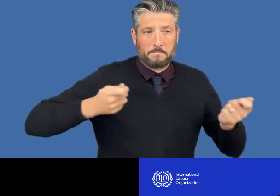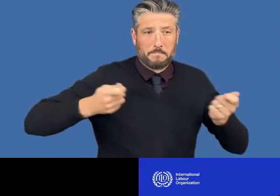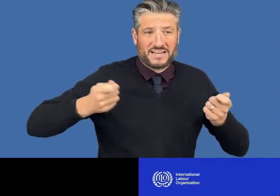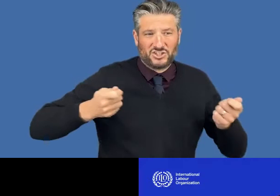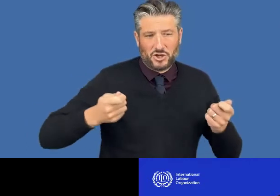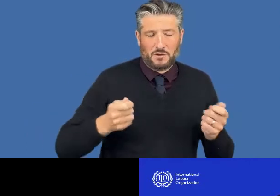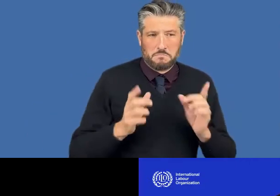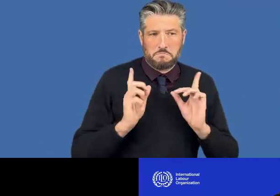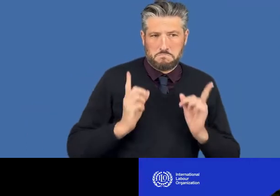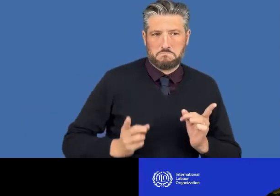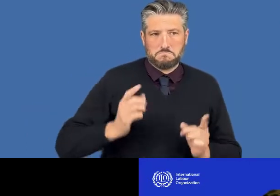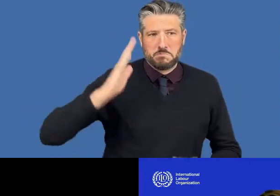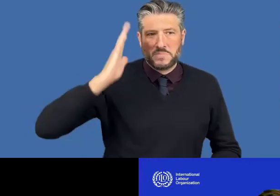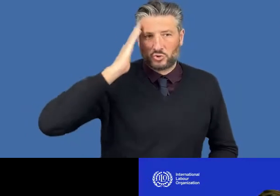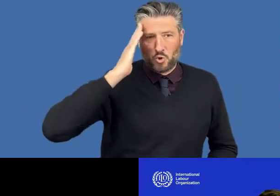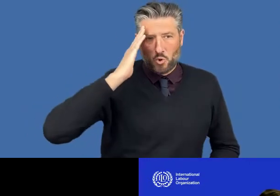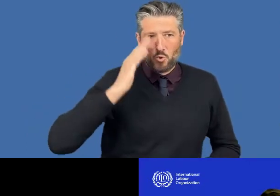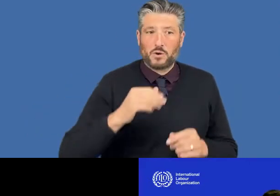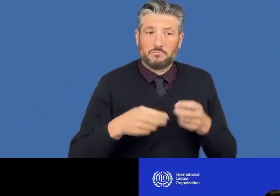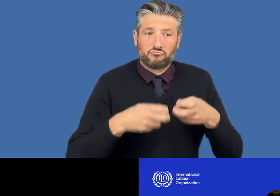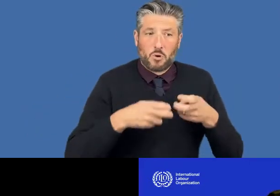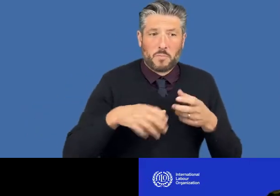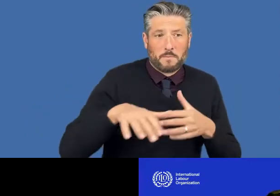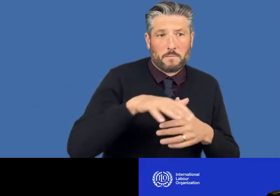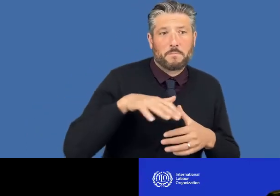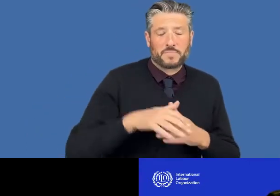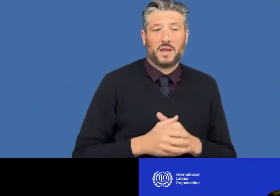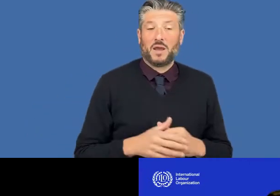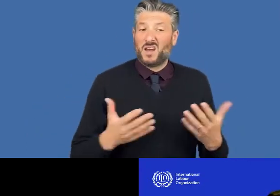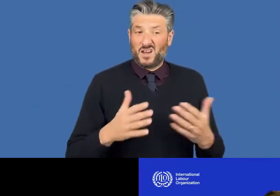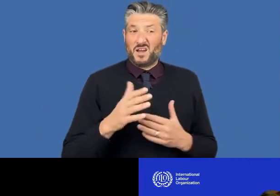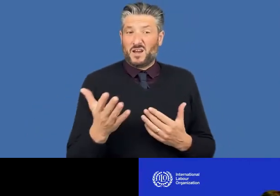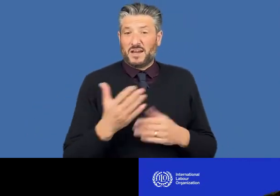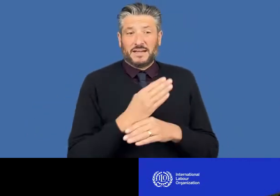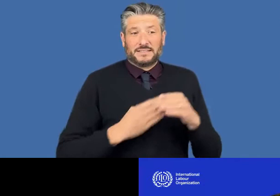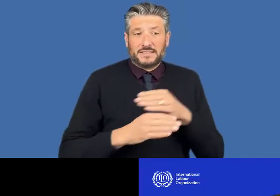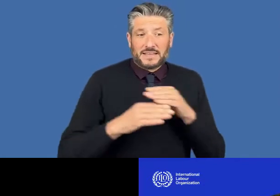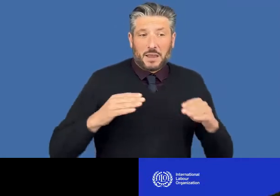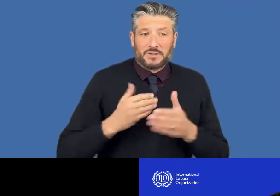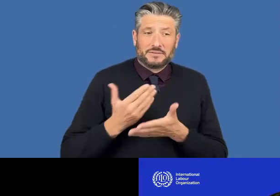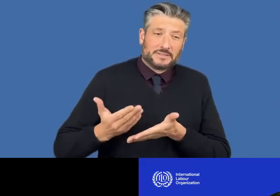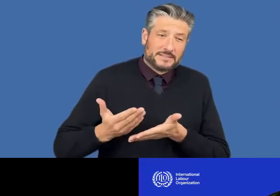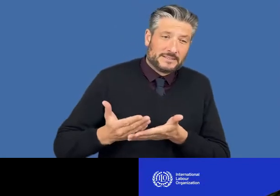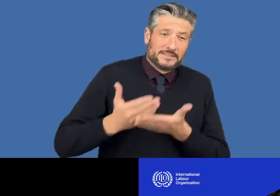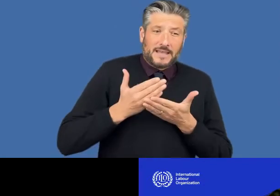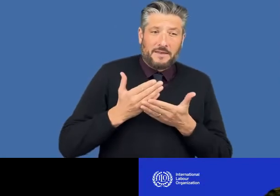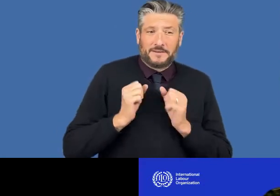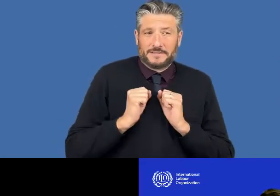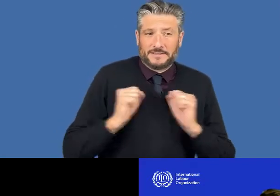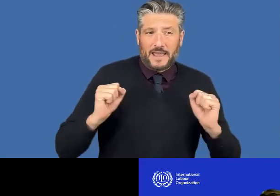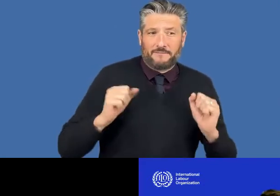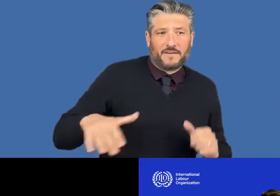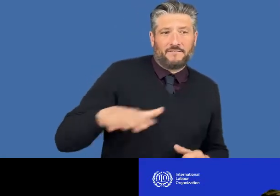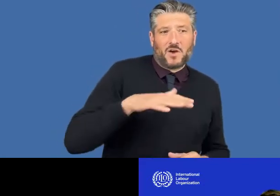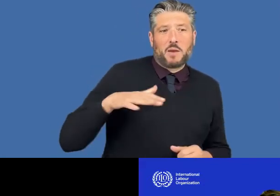of employees with disabilities, creating a safe environment for people to do so. And just the point about it's not always thought about.